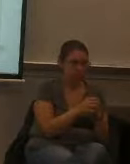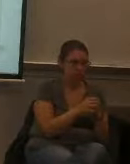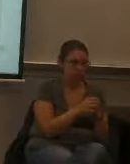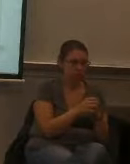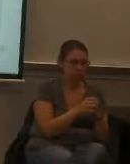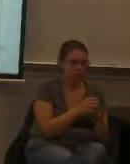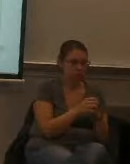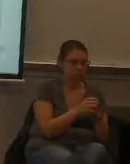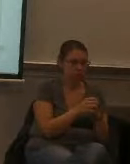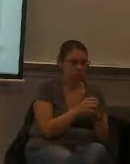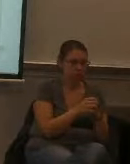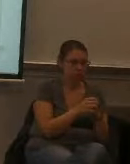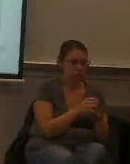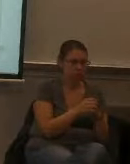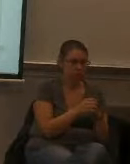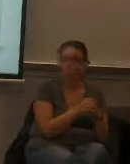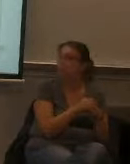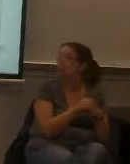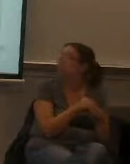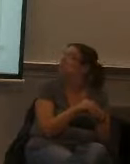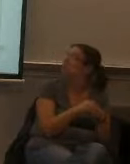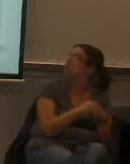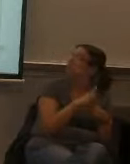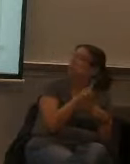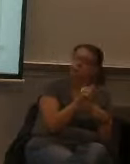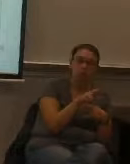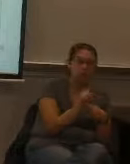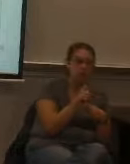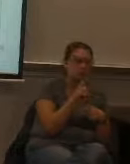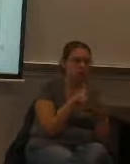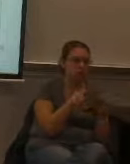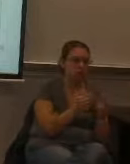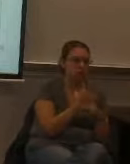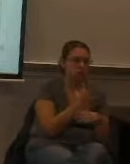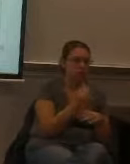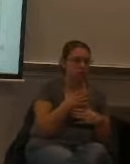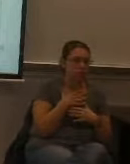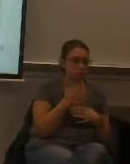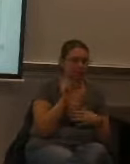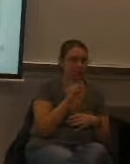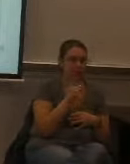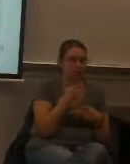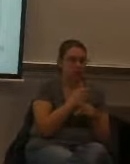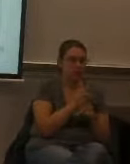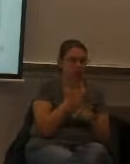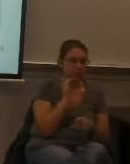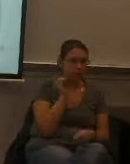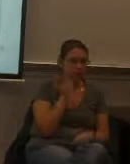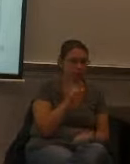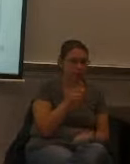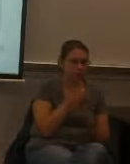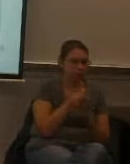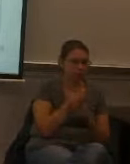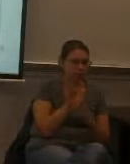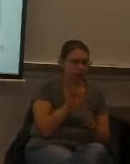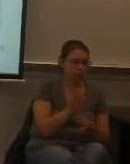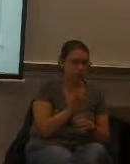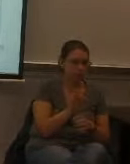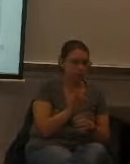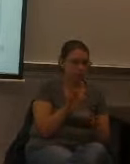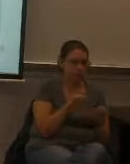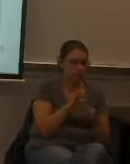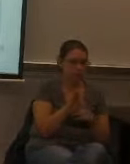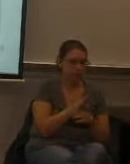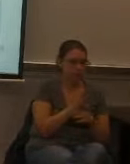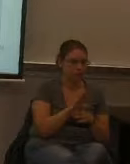And the bars are broken into growth and respiration. So this is the actual production here, and this is the cost of